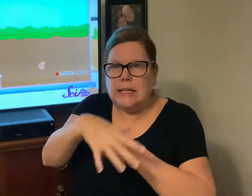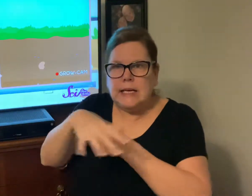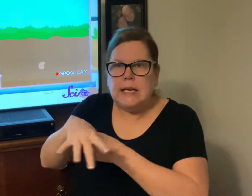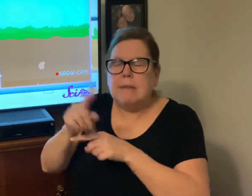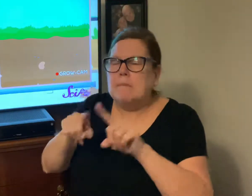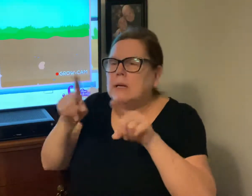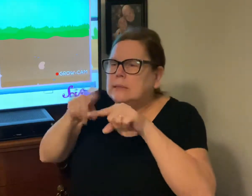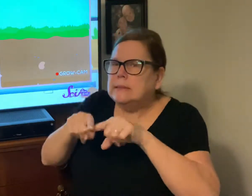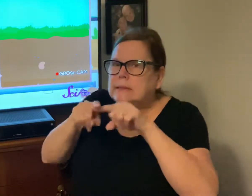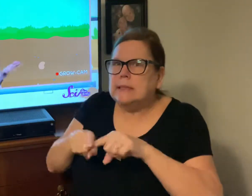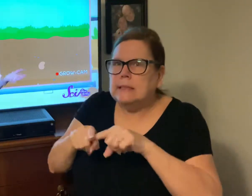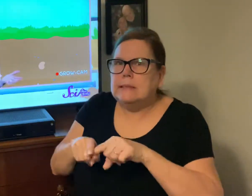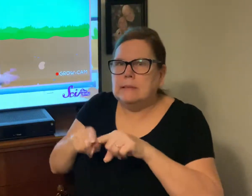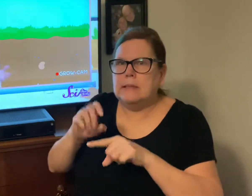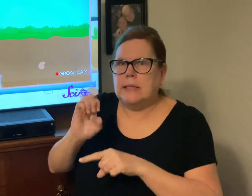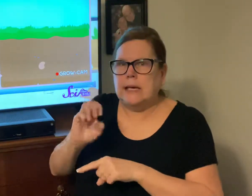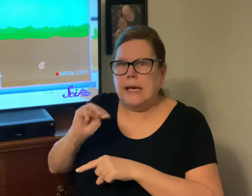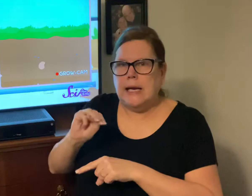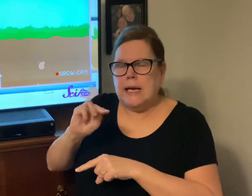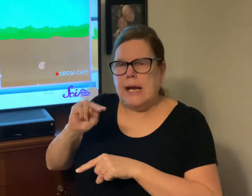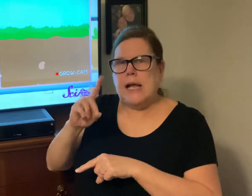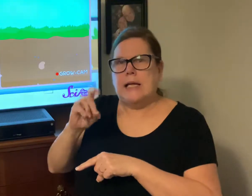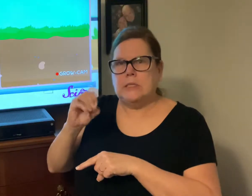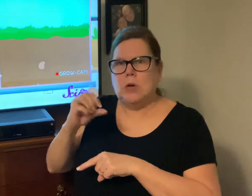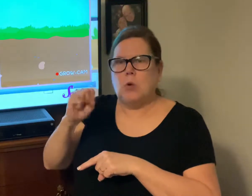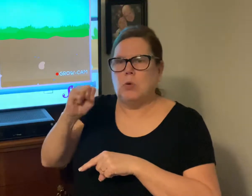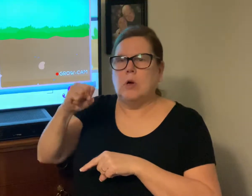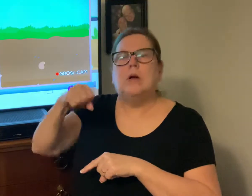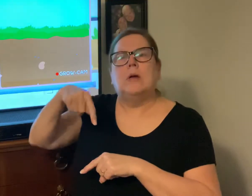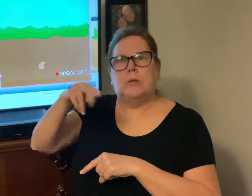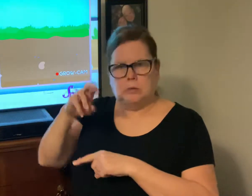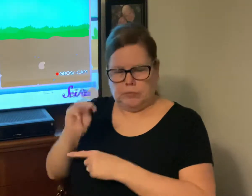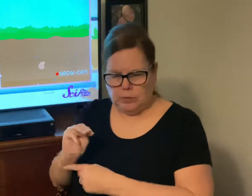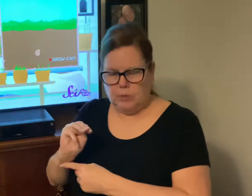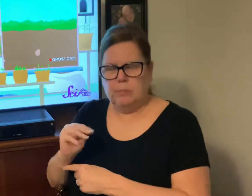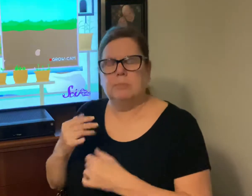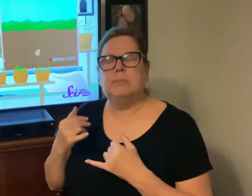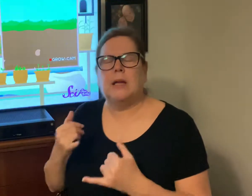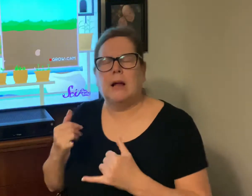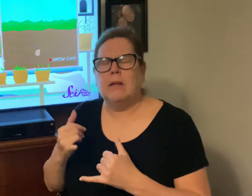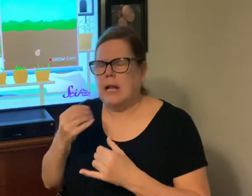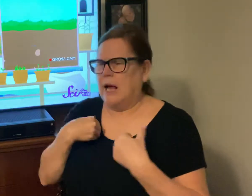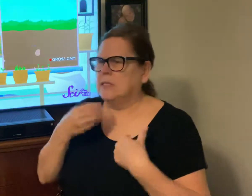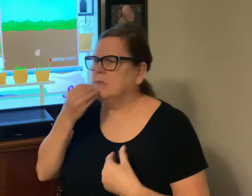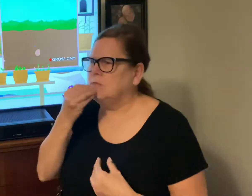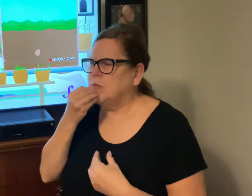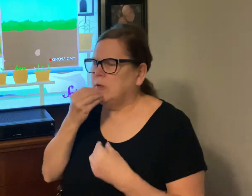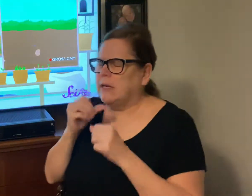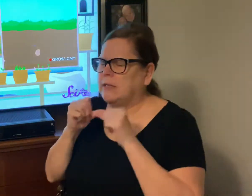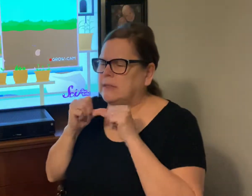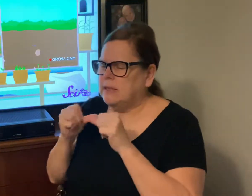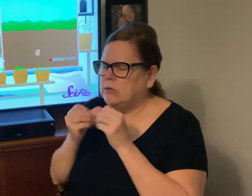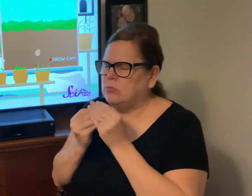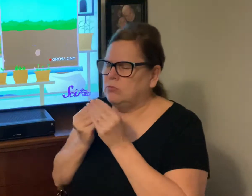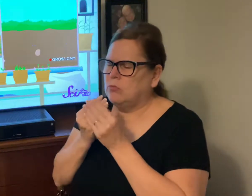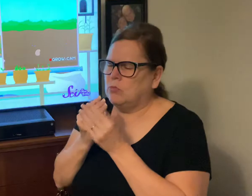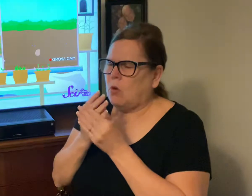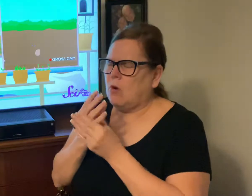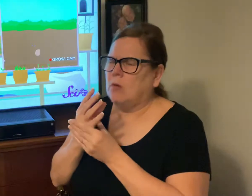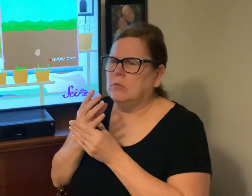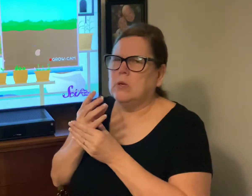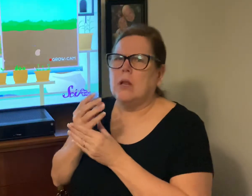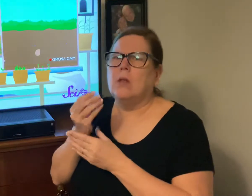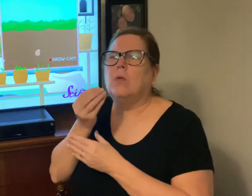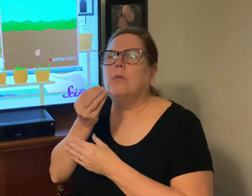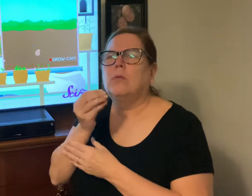on the endosperm for energy. It's like the little baby plant has its own backpack of snacks. So the embryo keeps growing and taking in more water until the